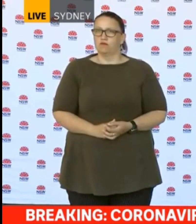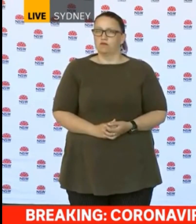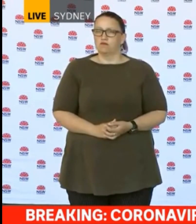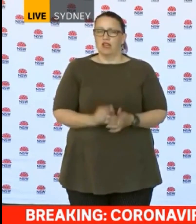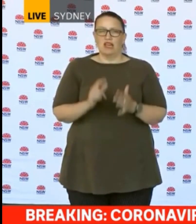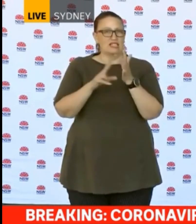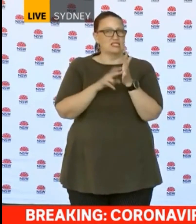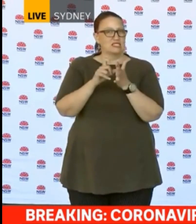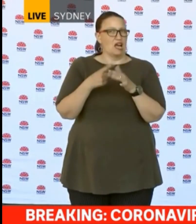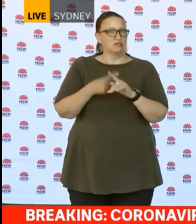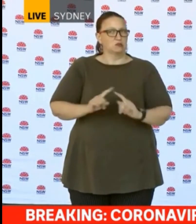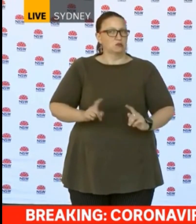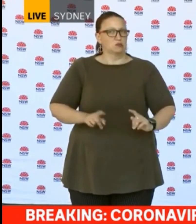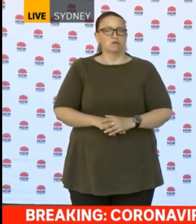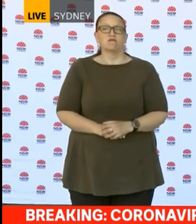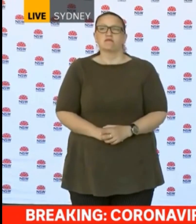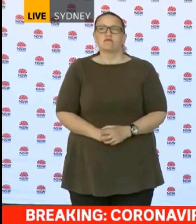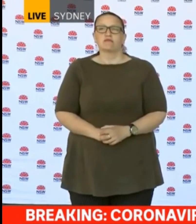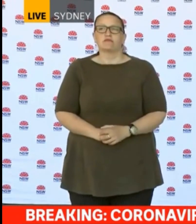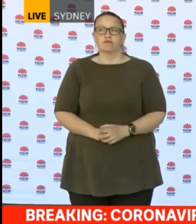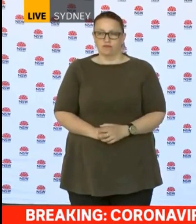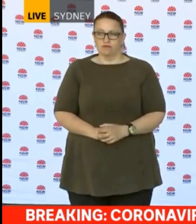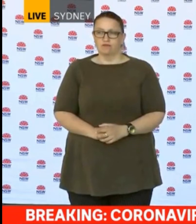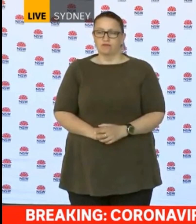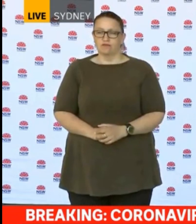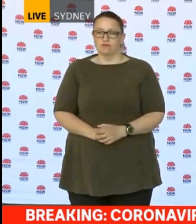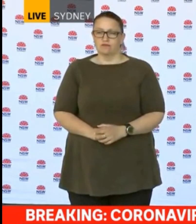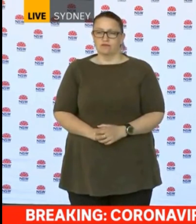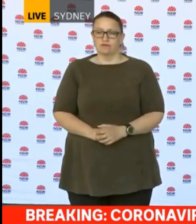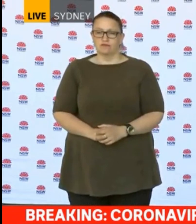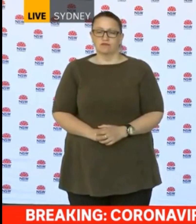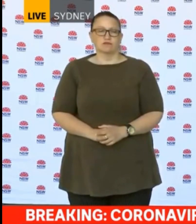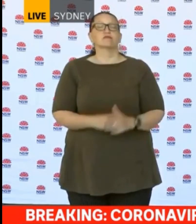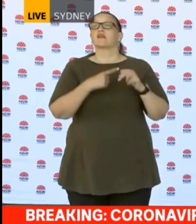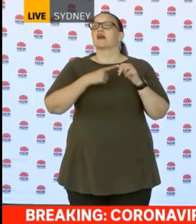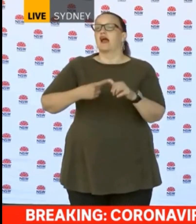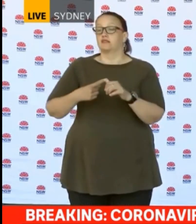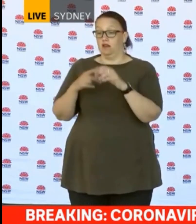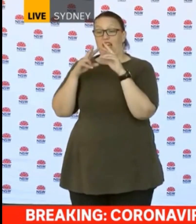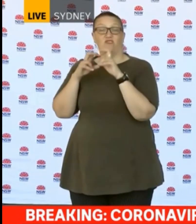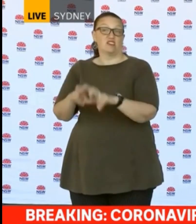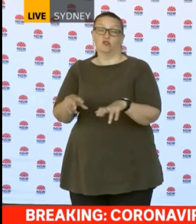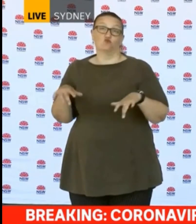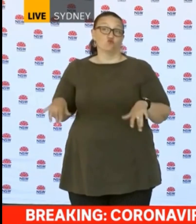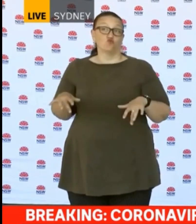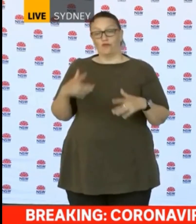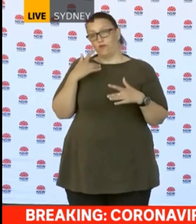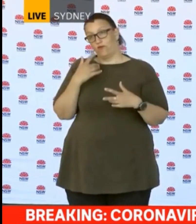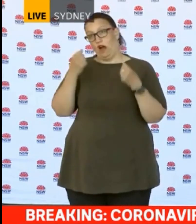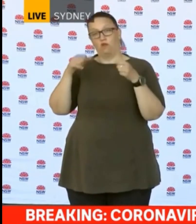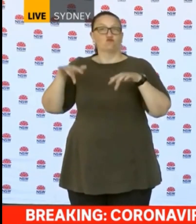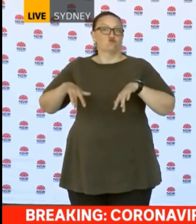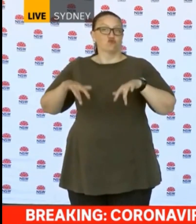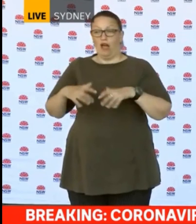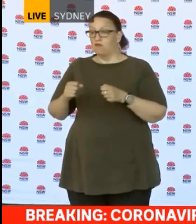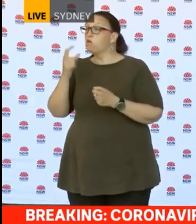Yes, we are investigating, and we've had a number of possible leads that are being investigated, but at this stage